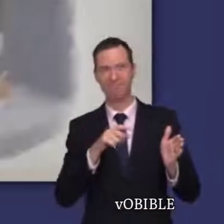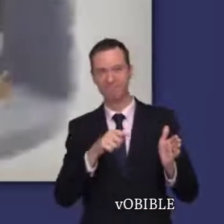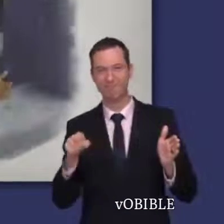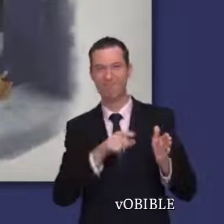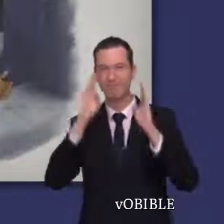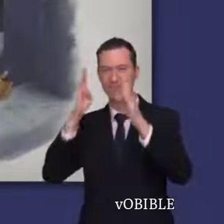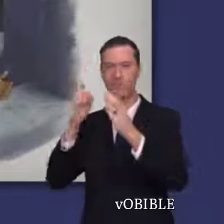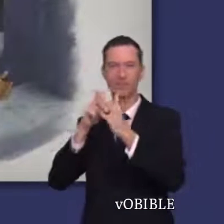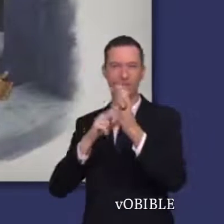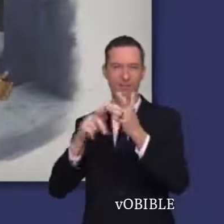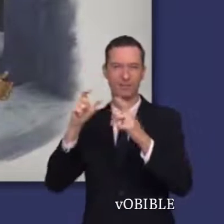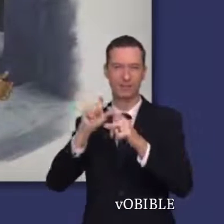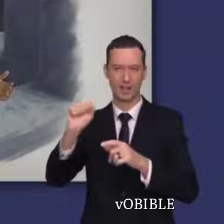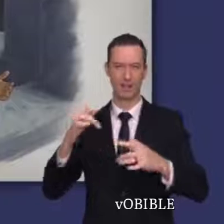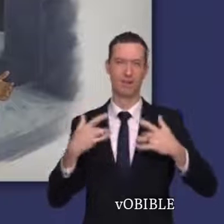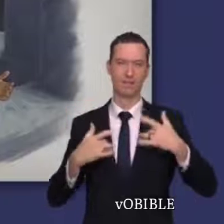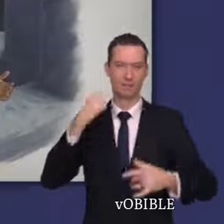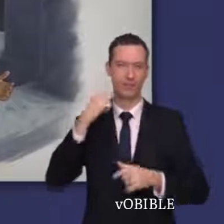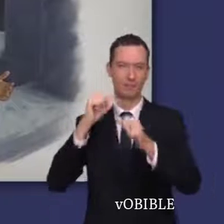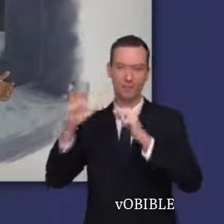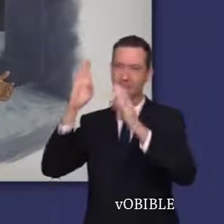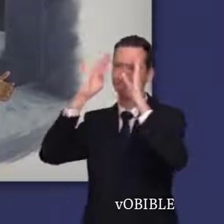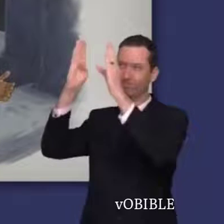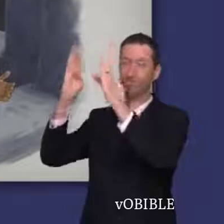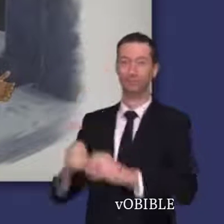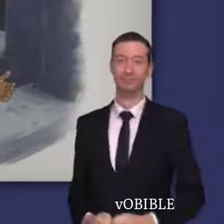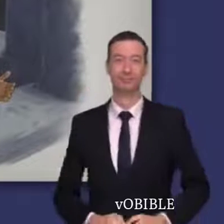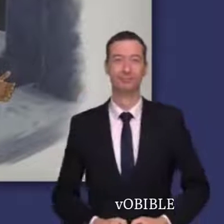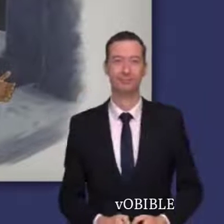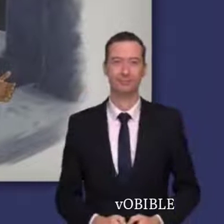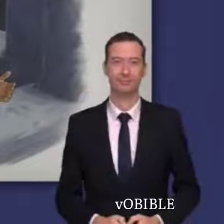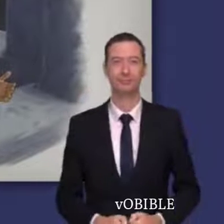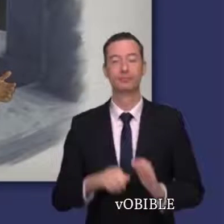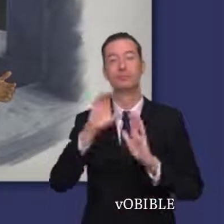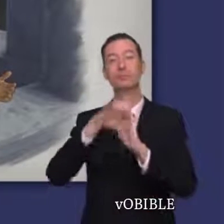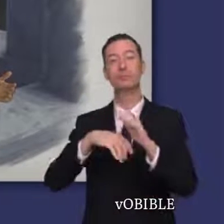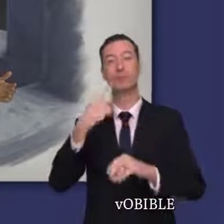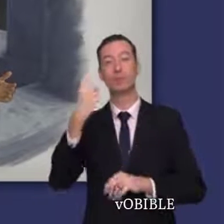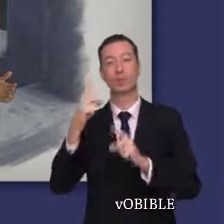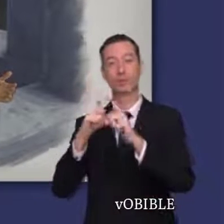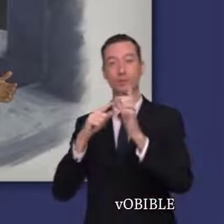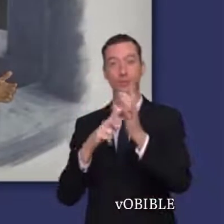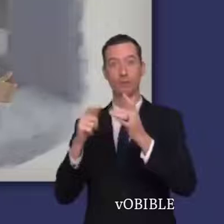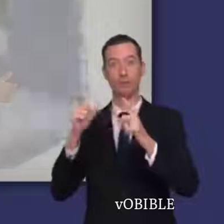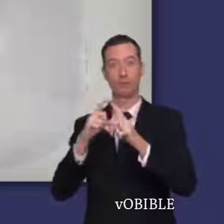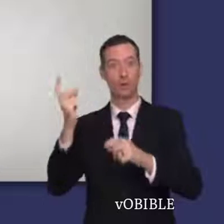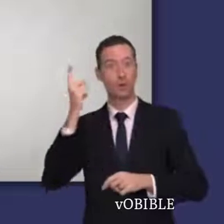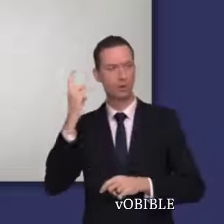The book is an intimate and honest account of David's life as he sought to follow Jehovah with all his